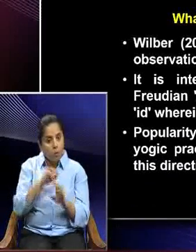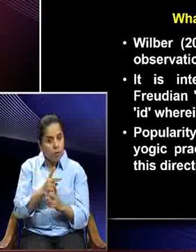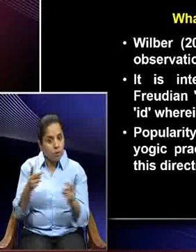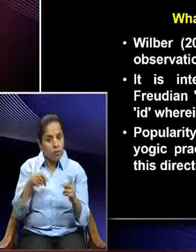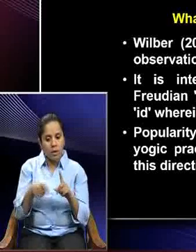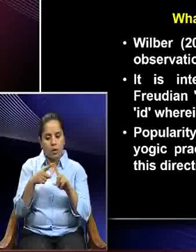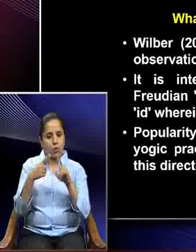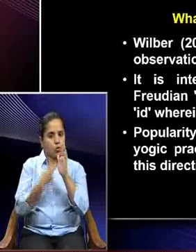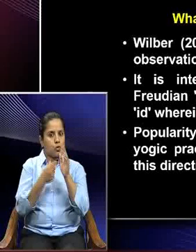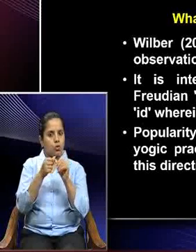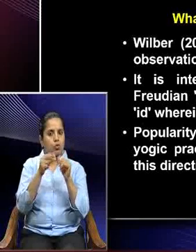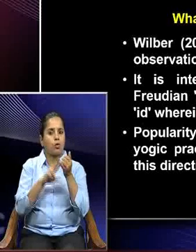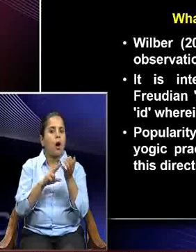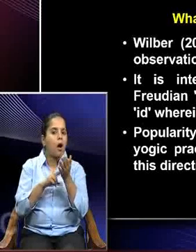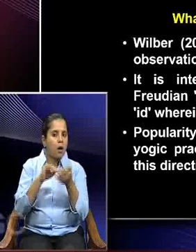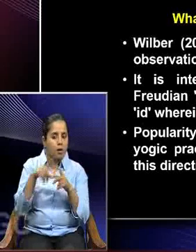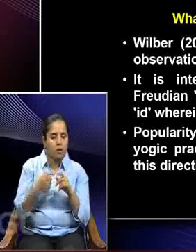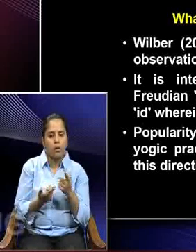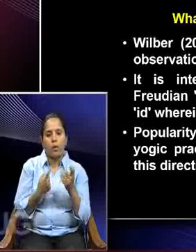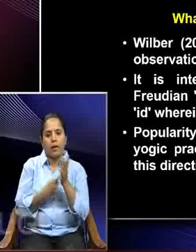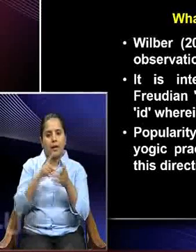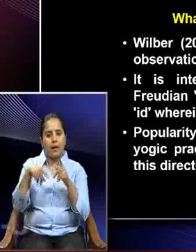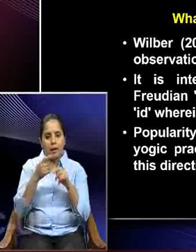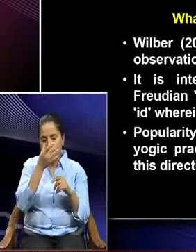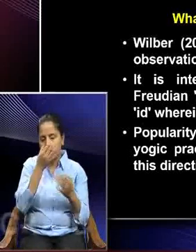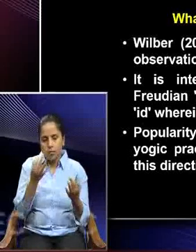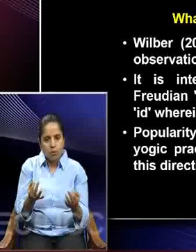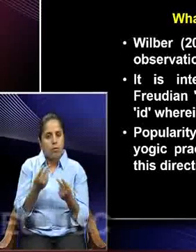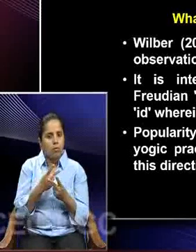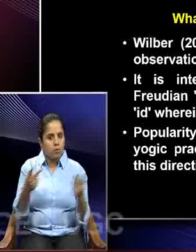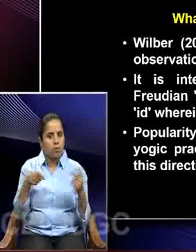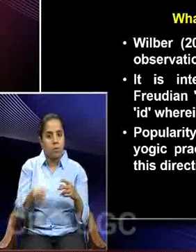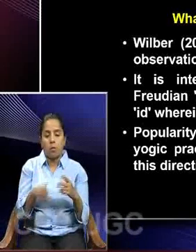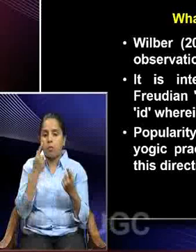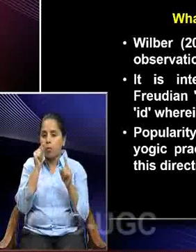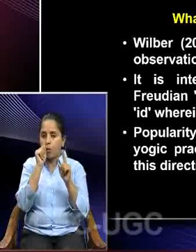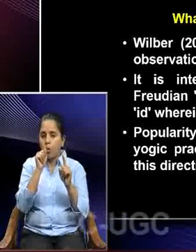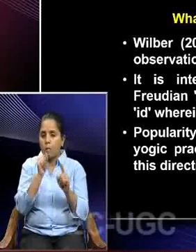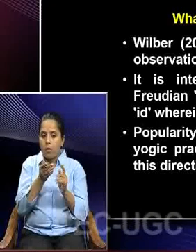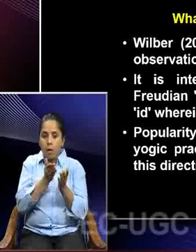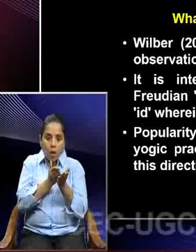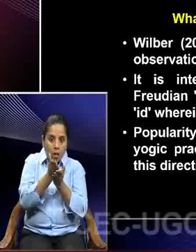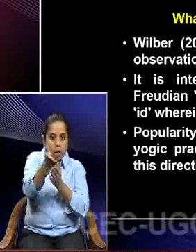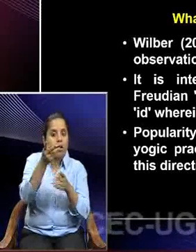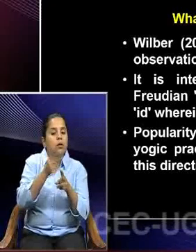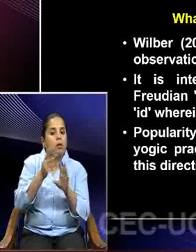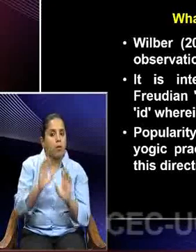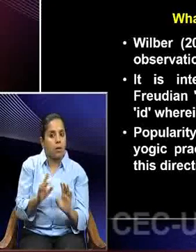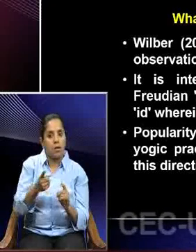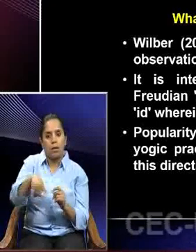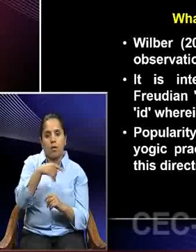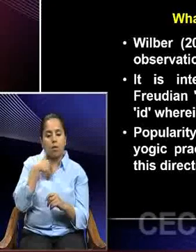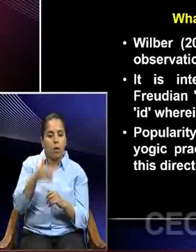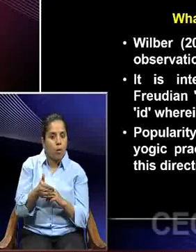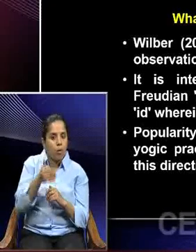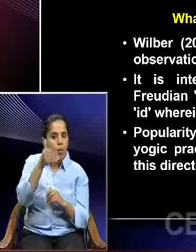transcendental management, Reiki and other yogic practices, it is also a pointer in this direction, that we are heading